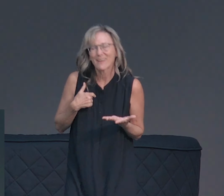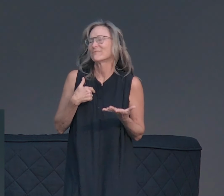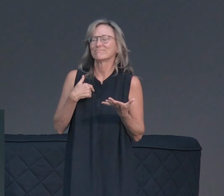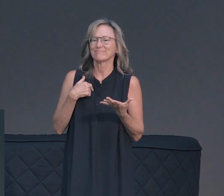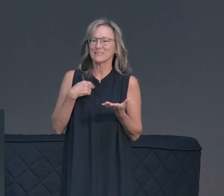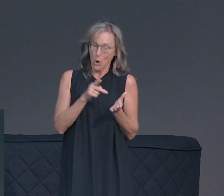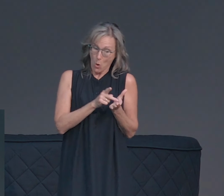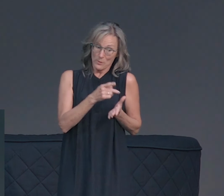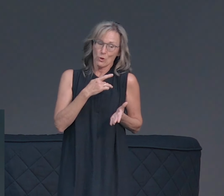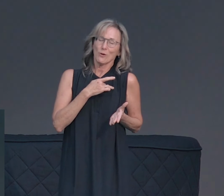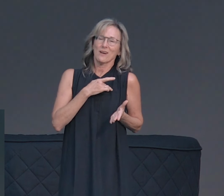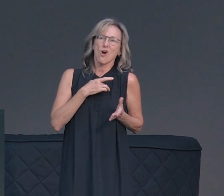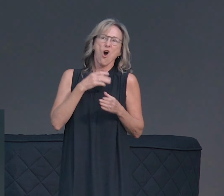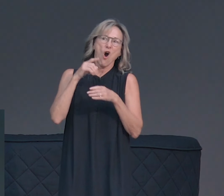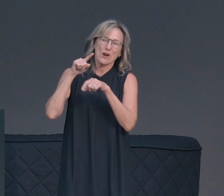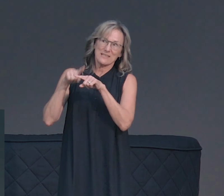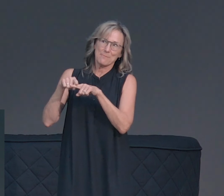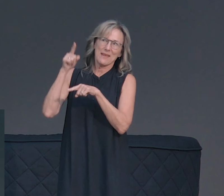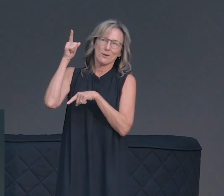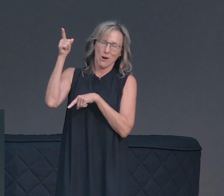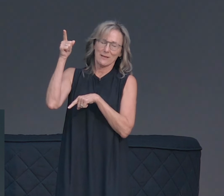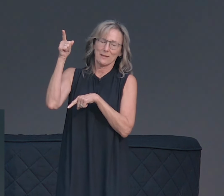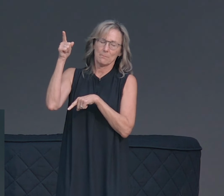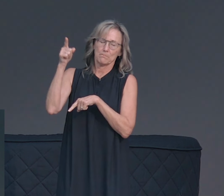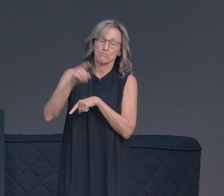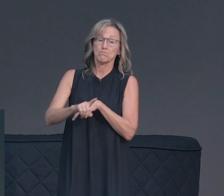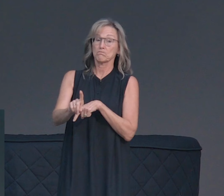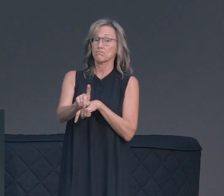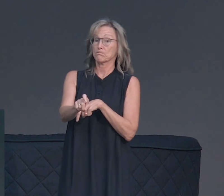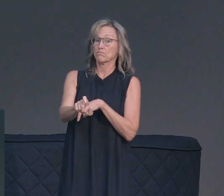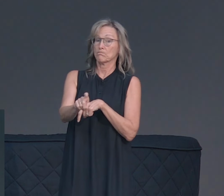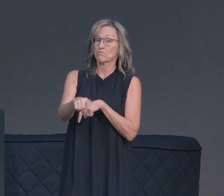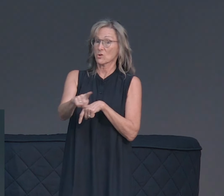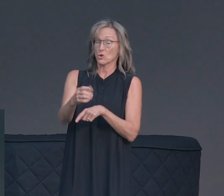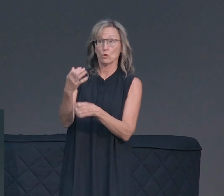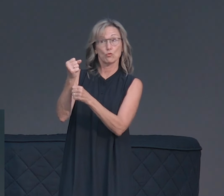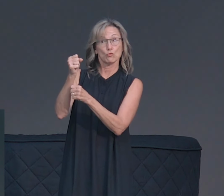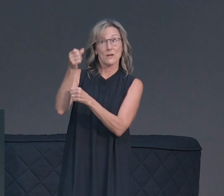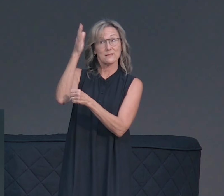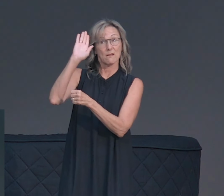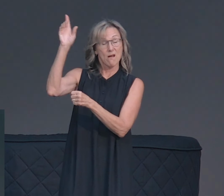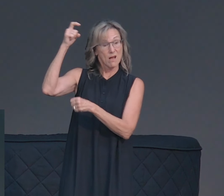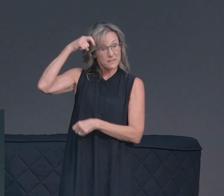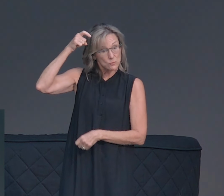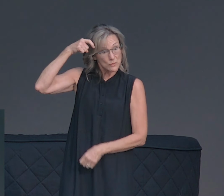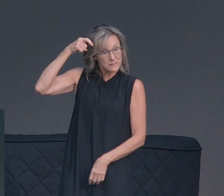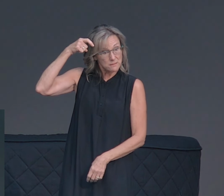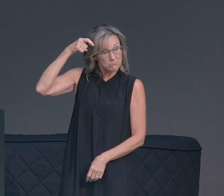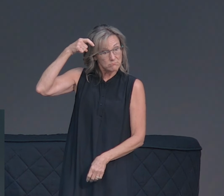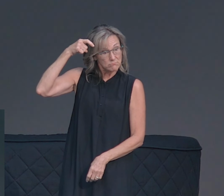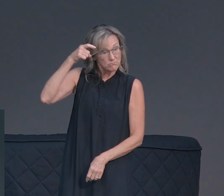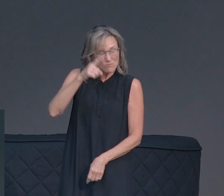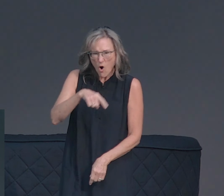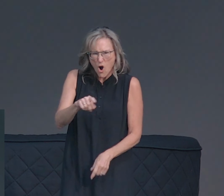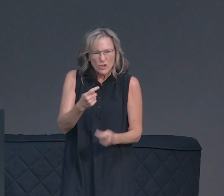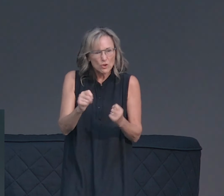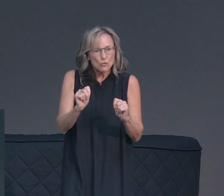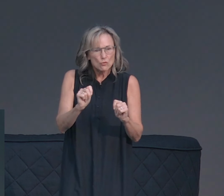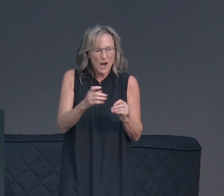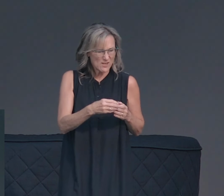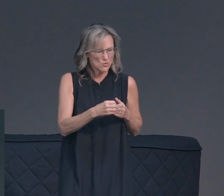God. So let me ask you, are you trusting in God's wisdom? Are you trusting in God's wisdom, or are you trying to forge your own path?